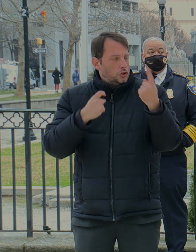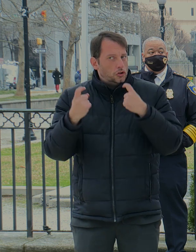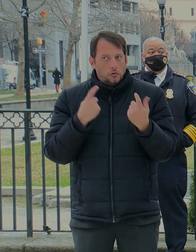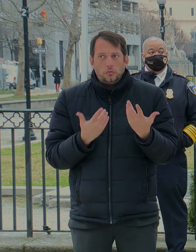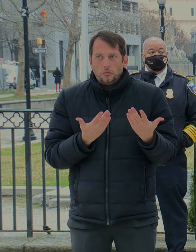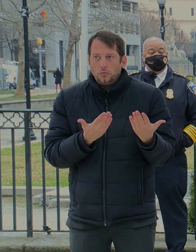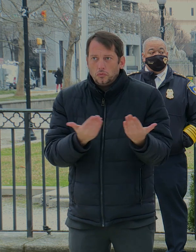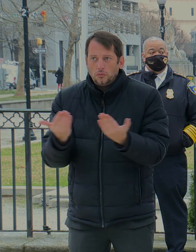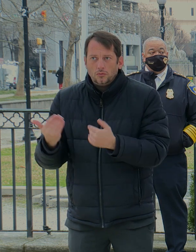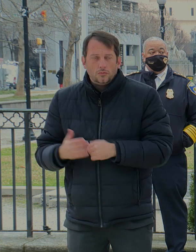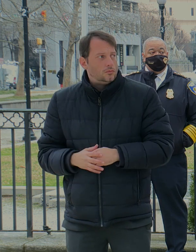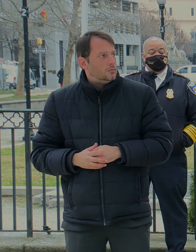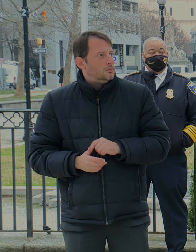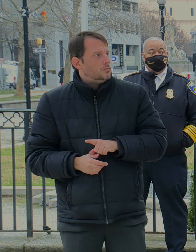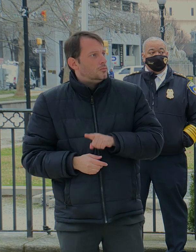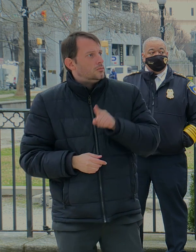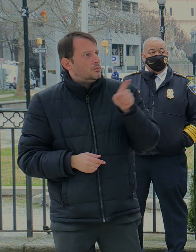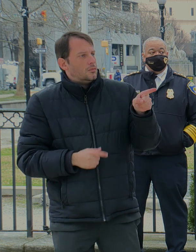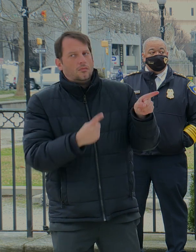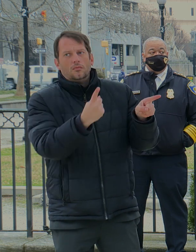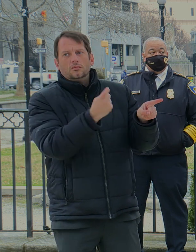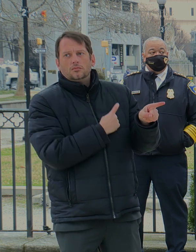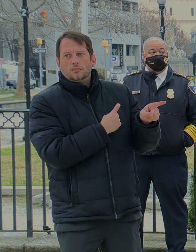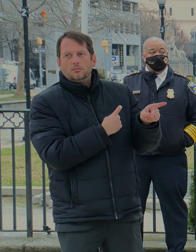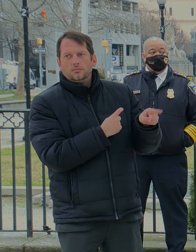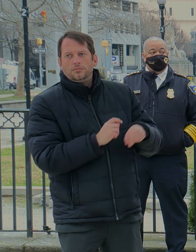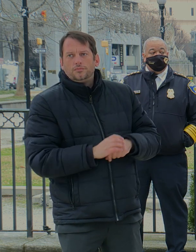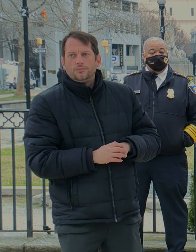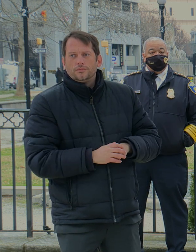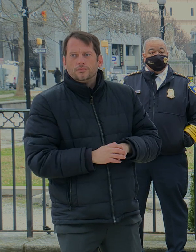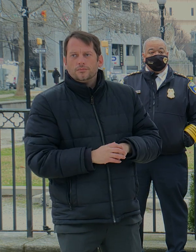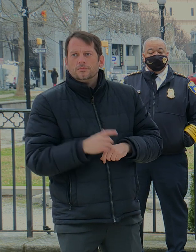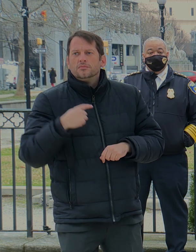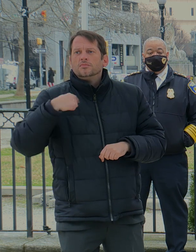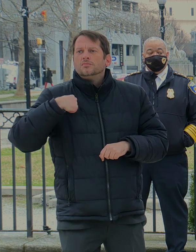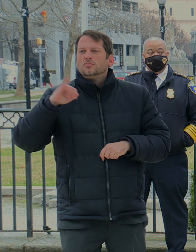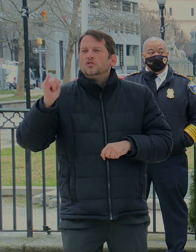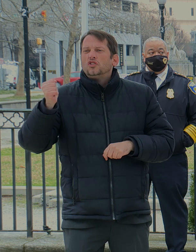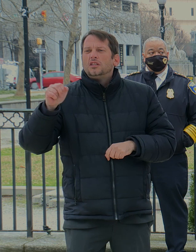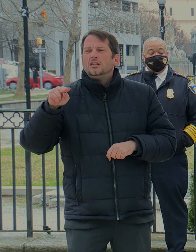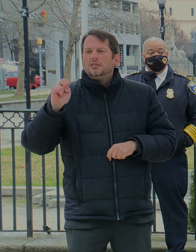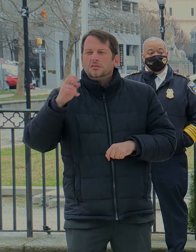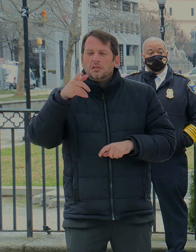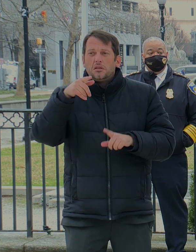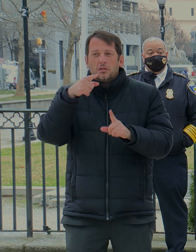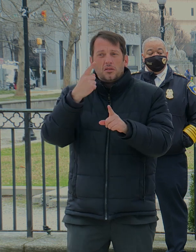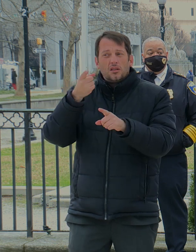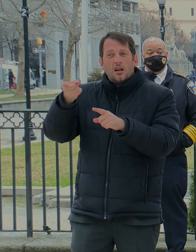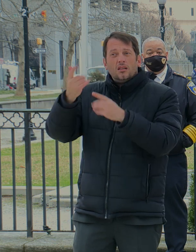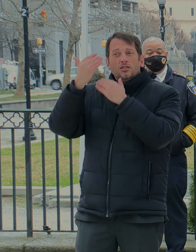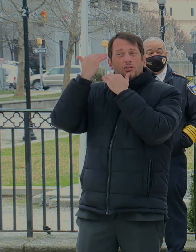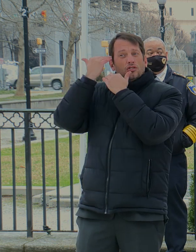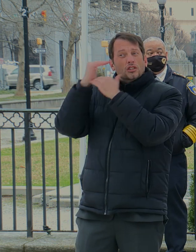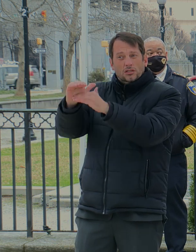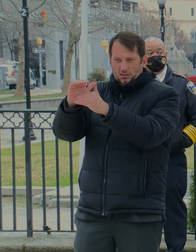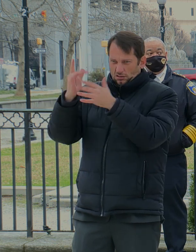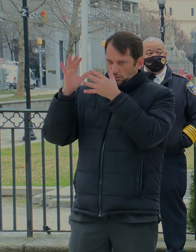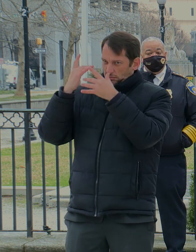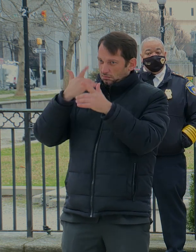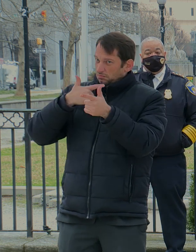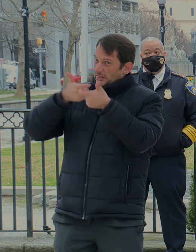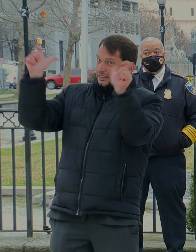Jane? I would assume that the main restriction you're talking about has to do with the restaurant closures. So are you saying that